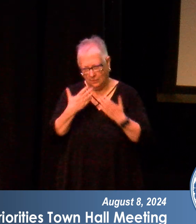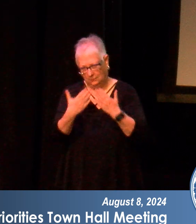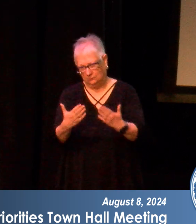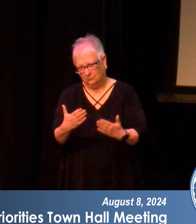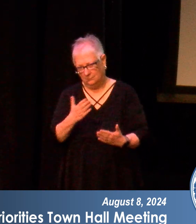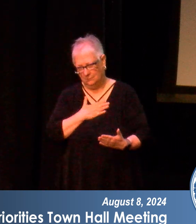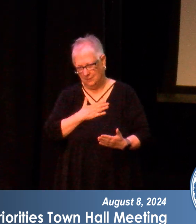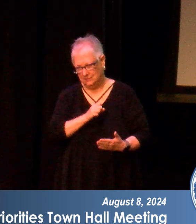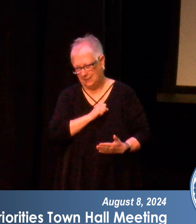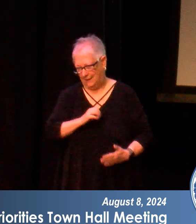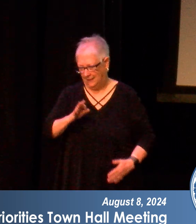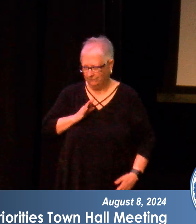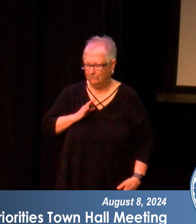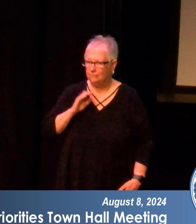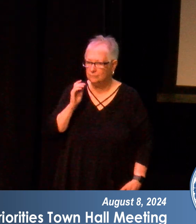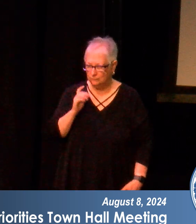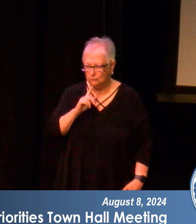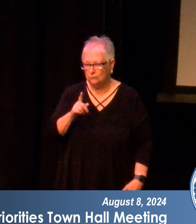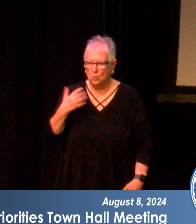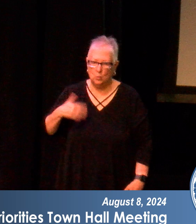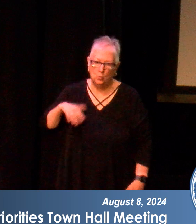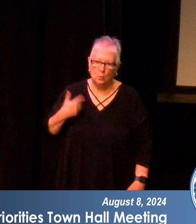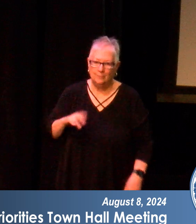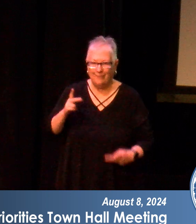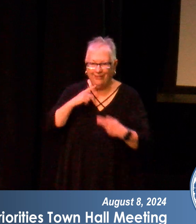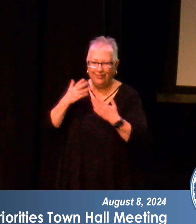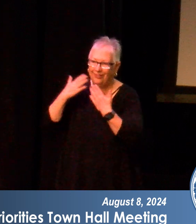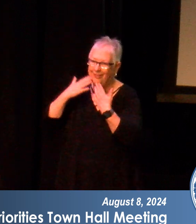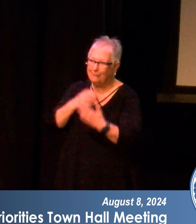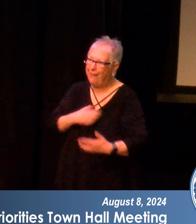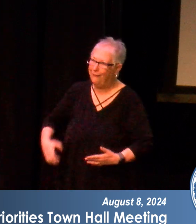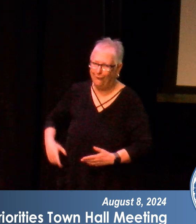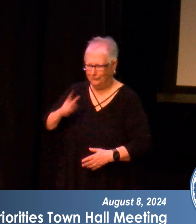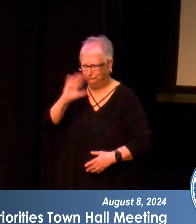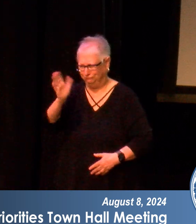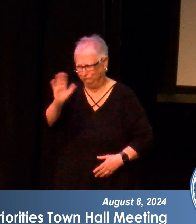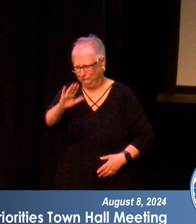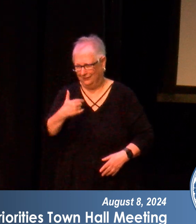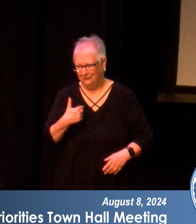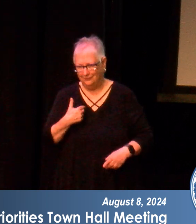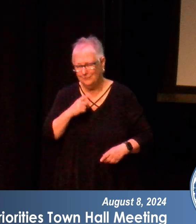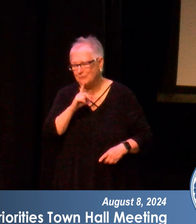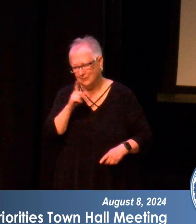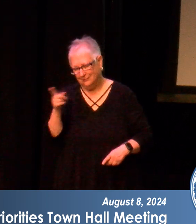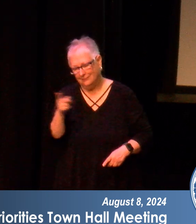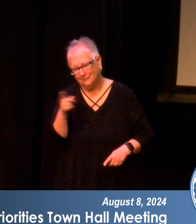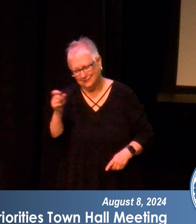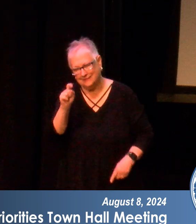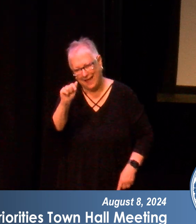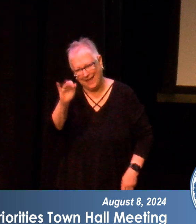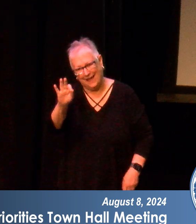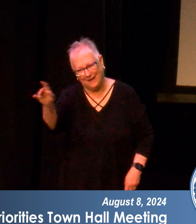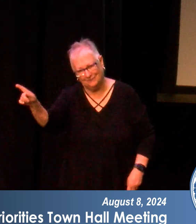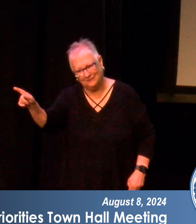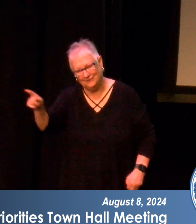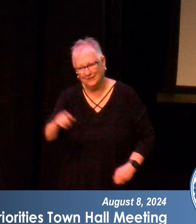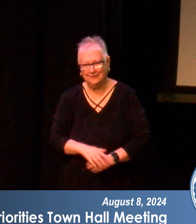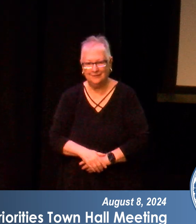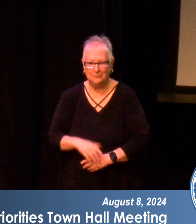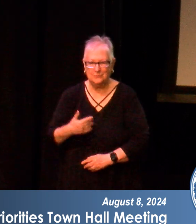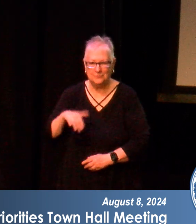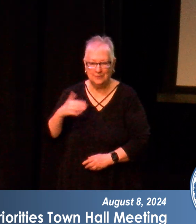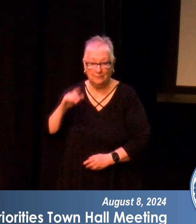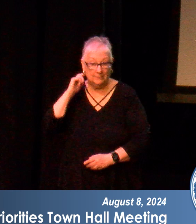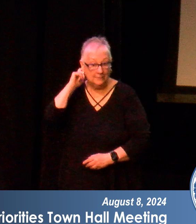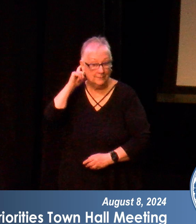city of Frederick. A lot of people said thank you to the mayor. And while I appreciate that, I'm quick to say that mayor is a title. The job belongs